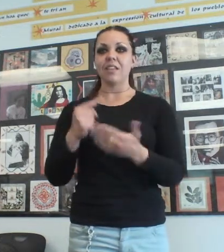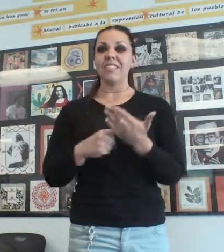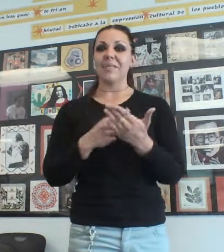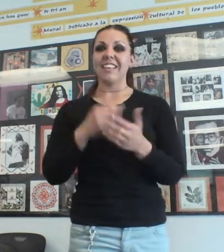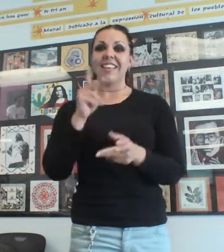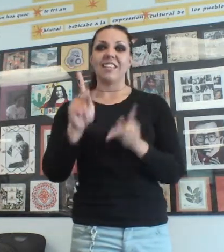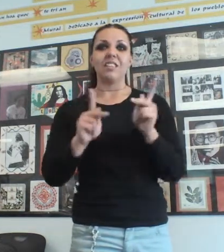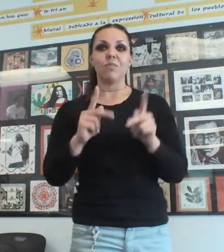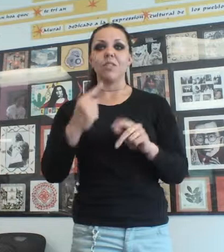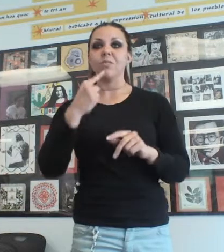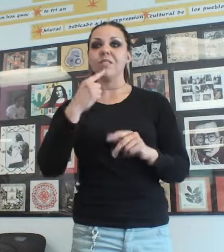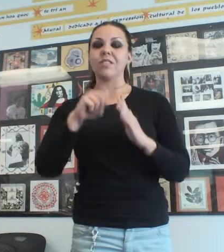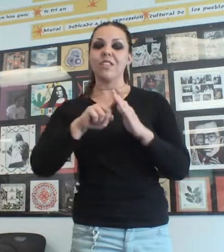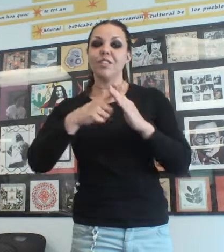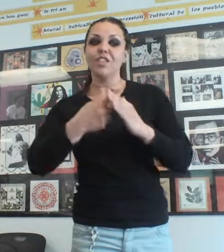what I meant. So you're holding,